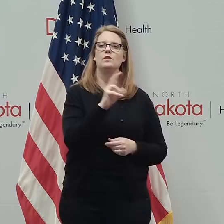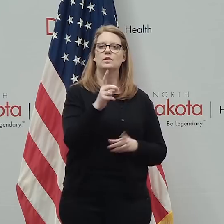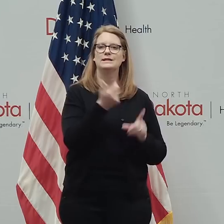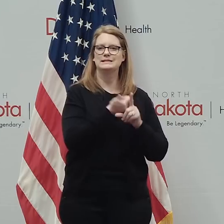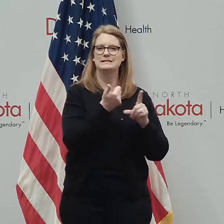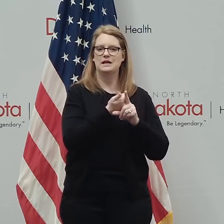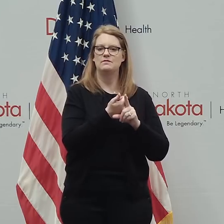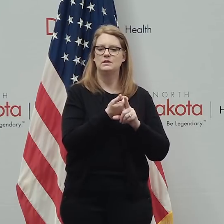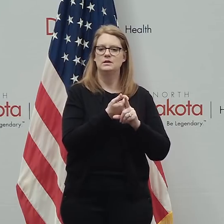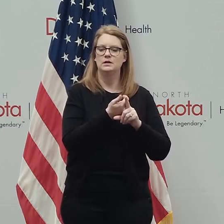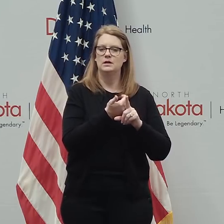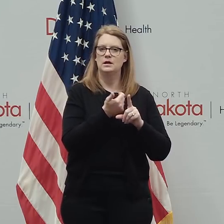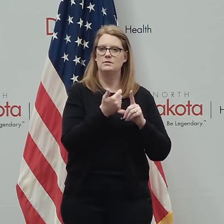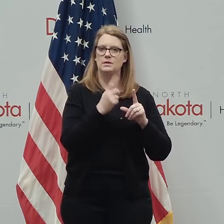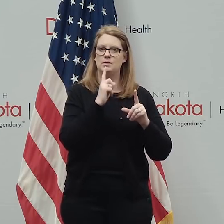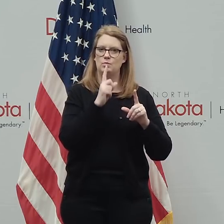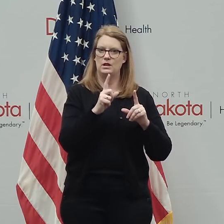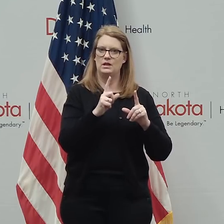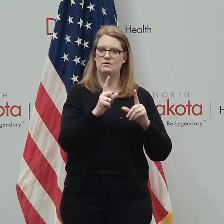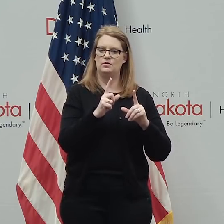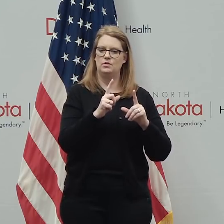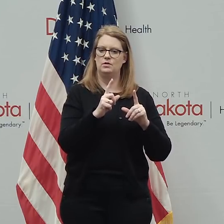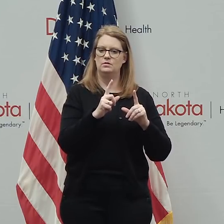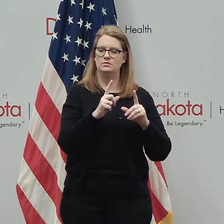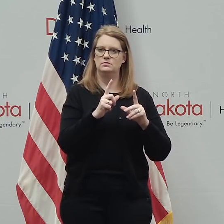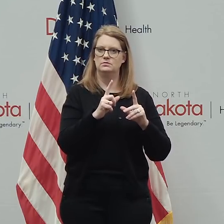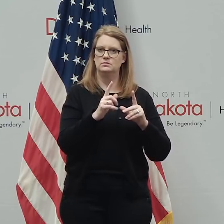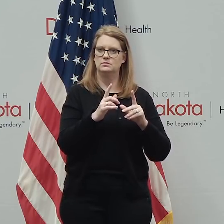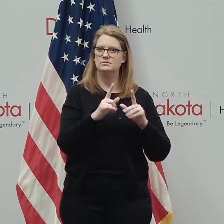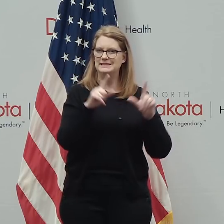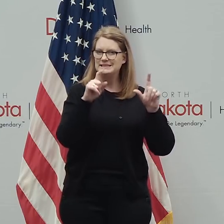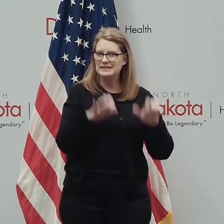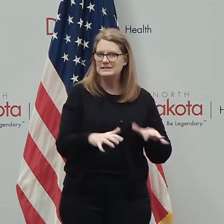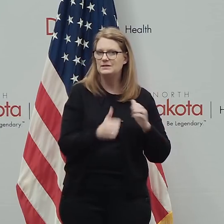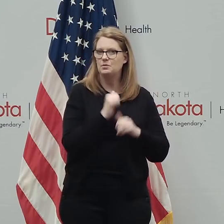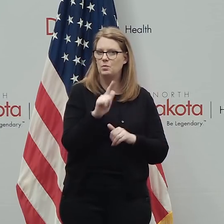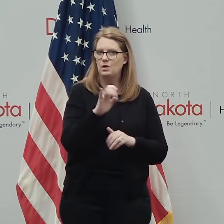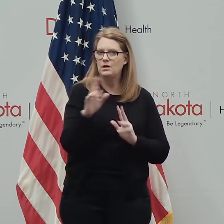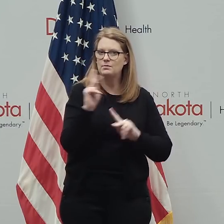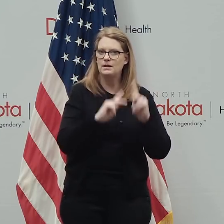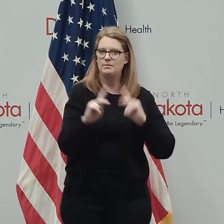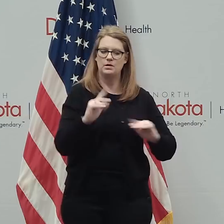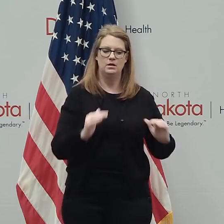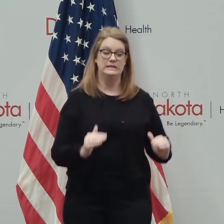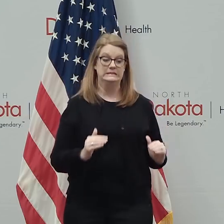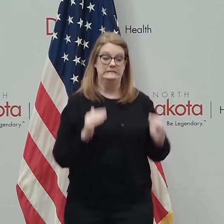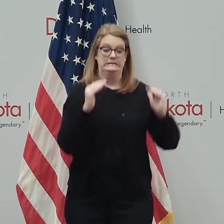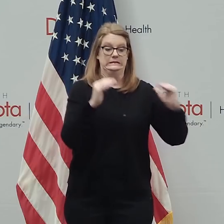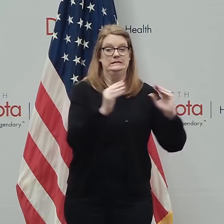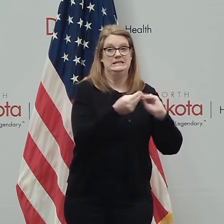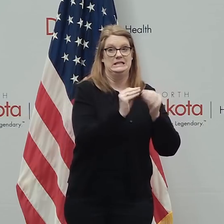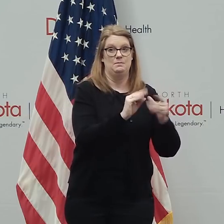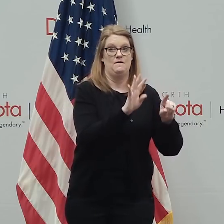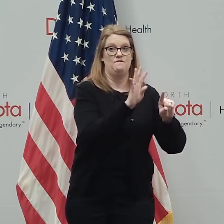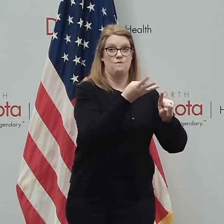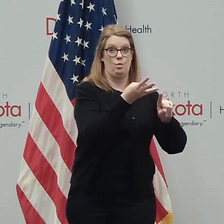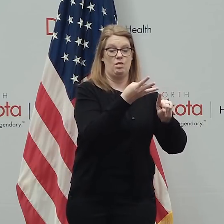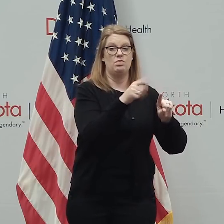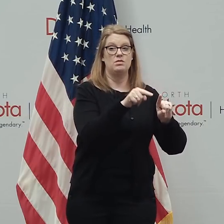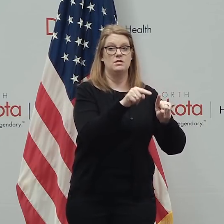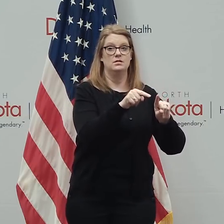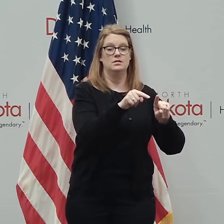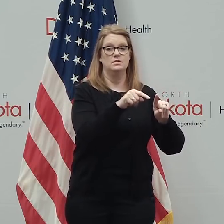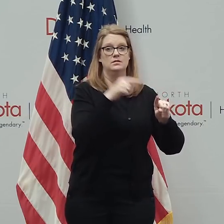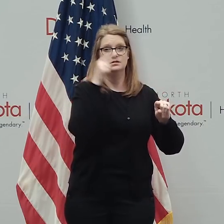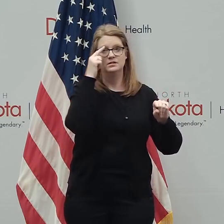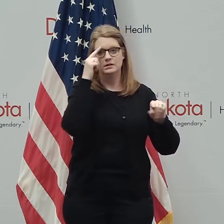been climbing on the leaderboard in terms of testing per capita to 4th in the nation. But again, from the call